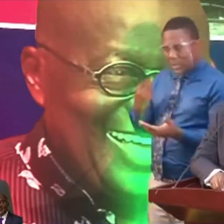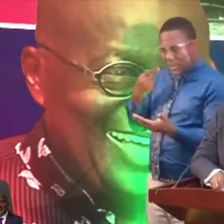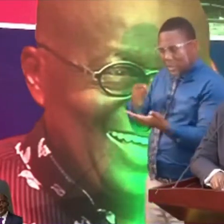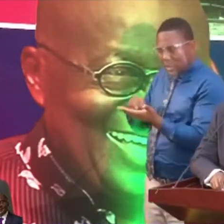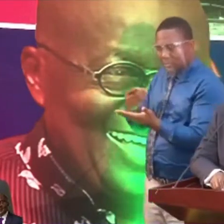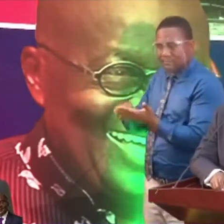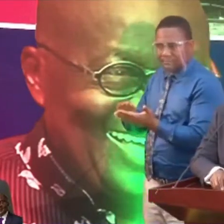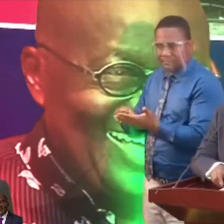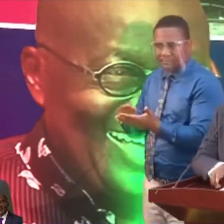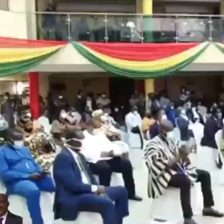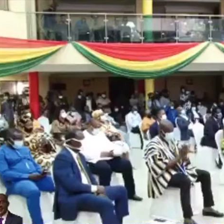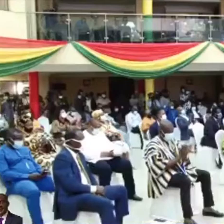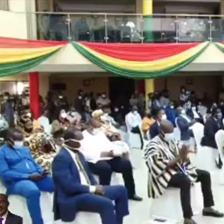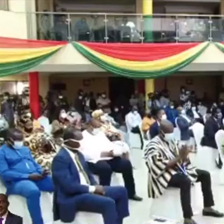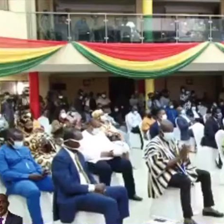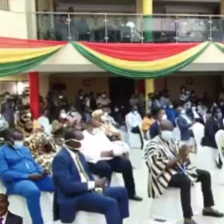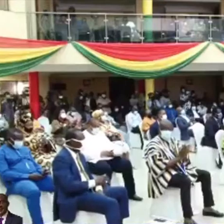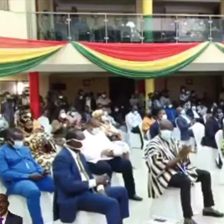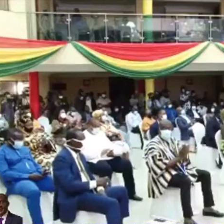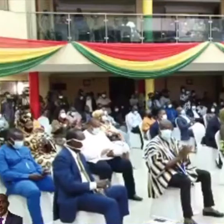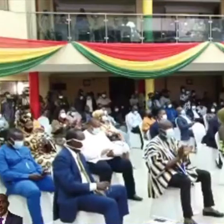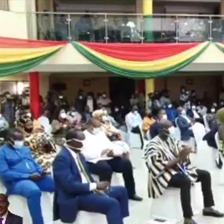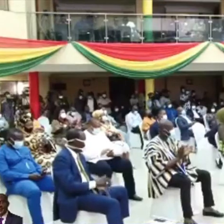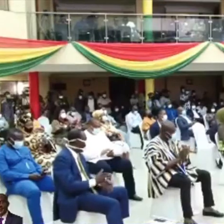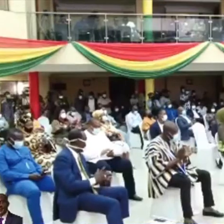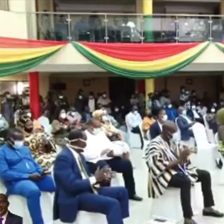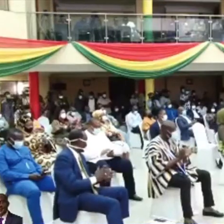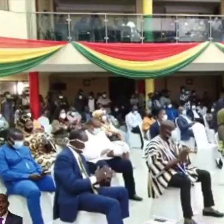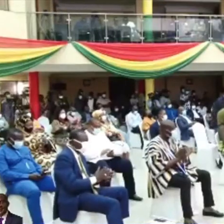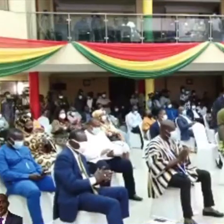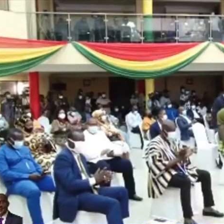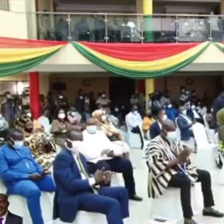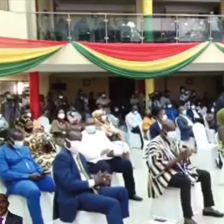our infrastructure projects. Thank you very much.